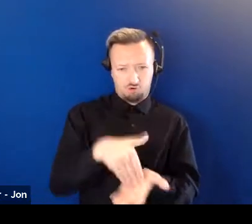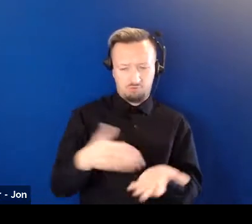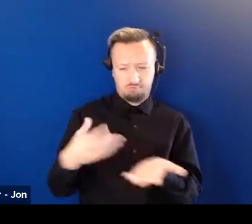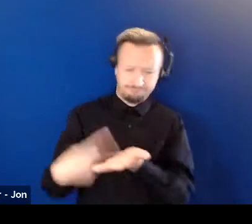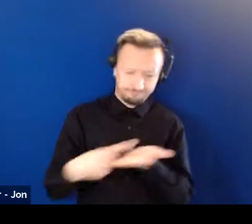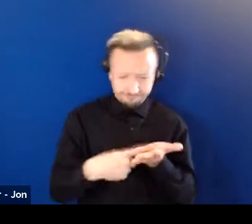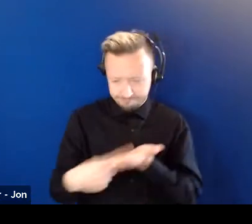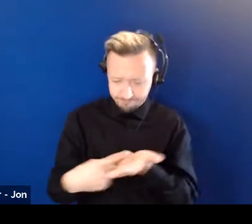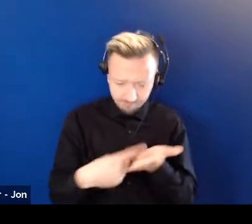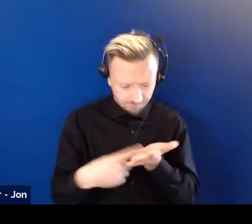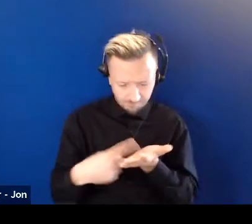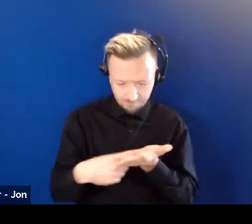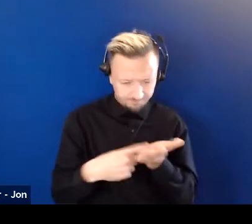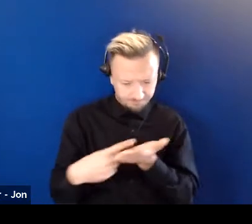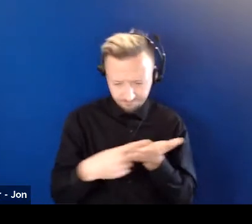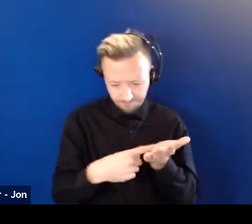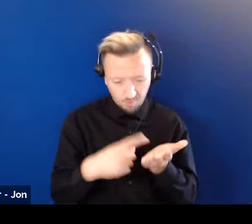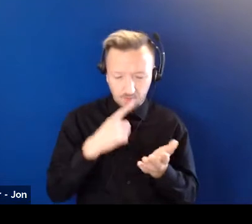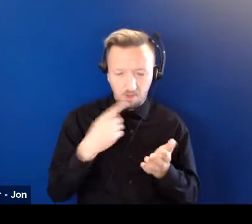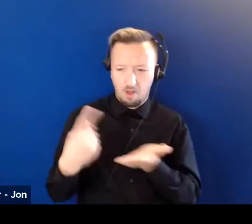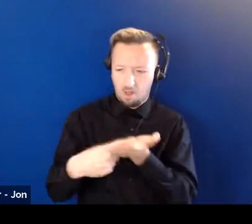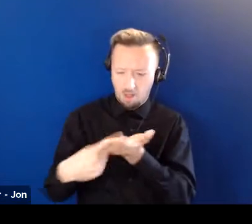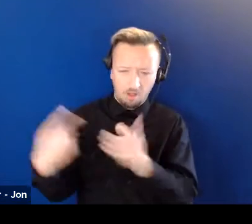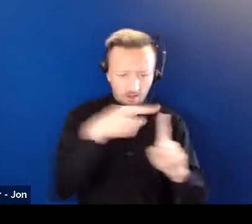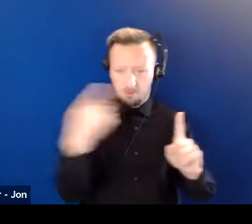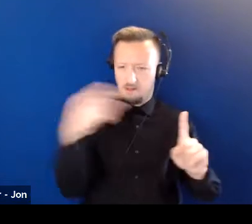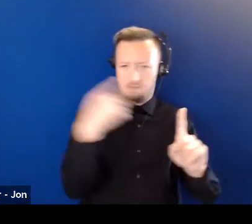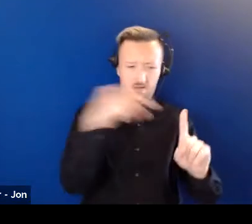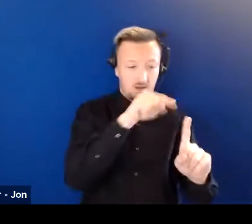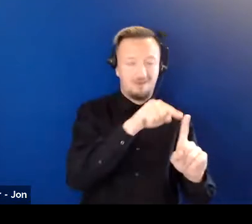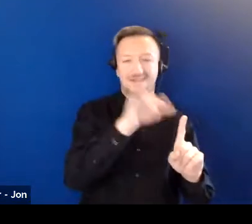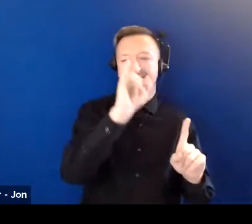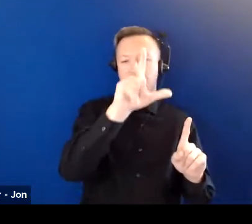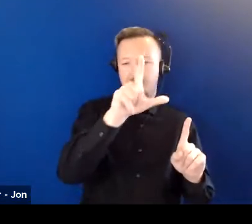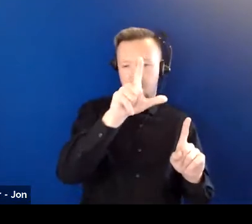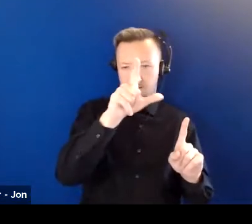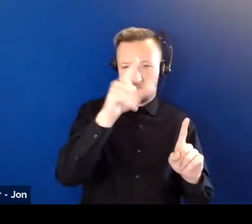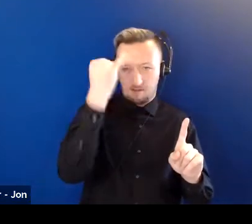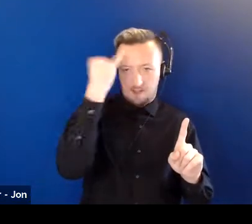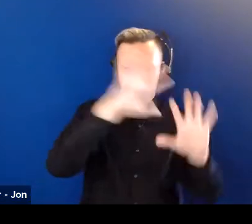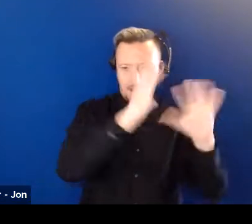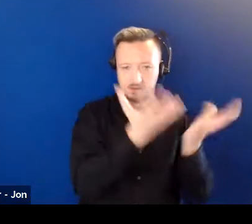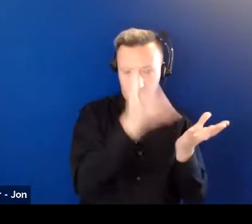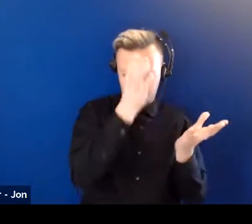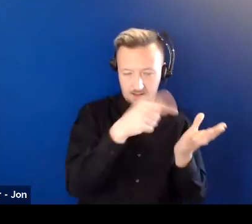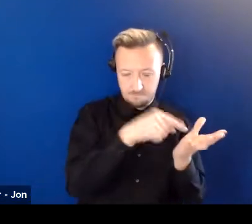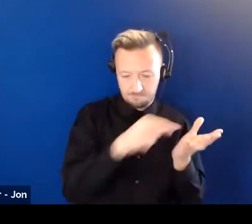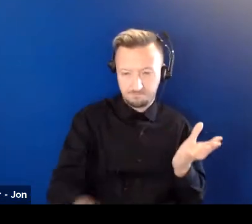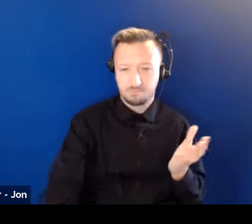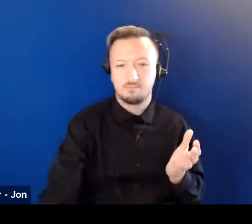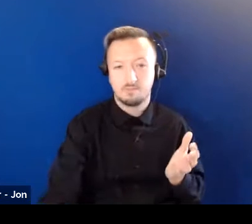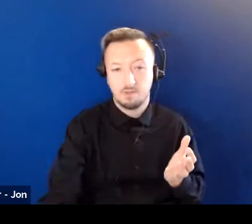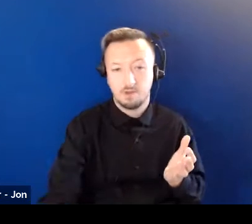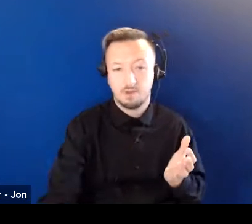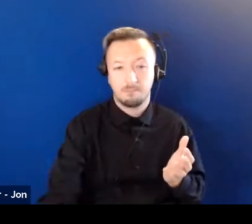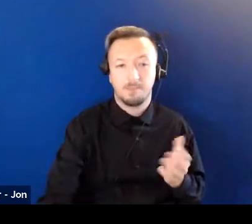came back to the independent living philosophy about, okay, somebody comes in and says, oh, I hurt myself, I think I need